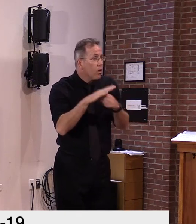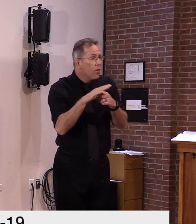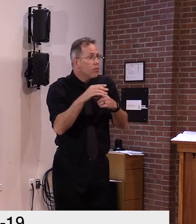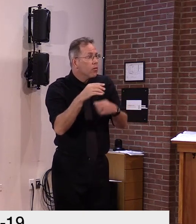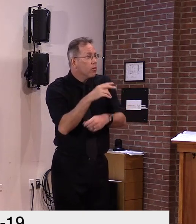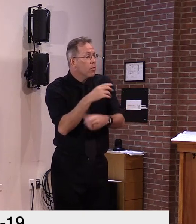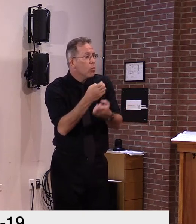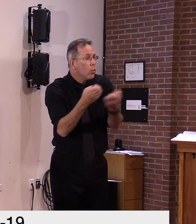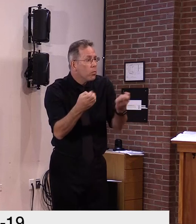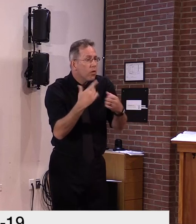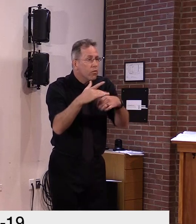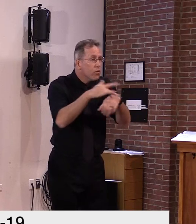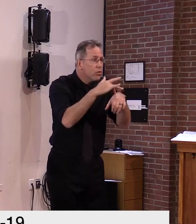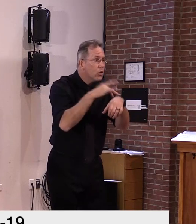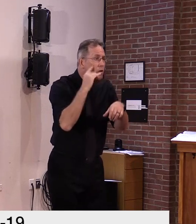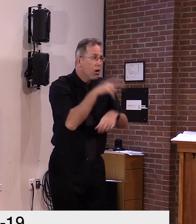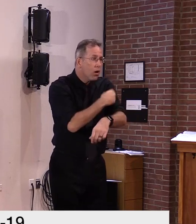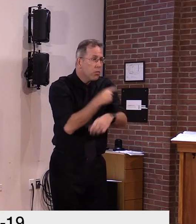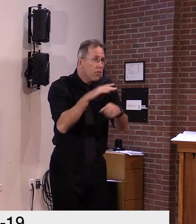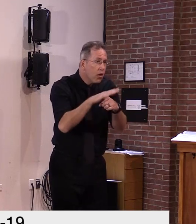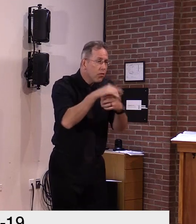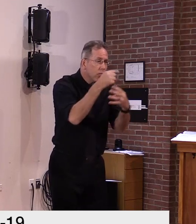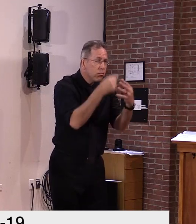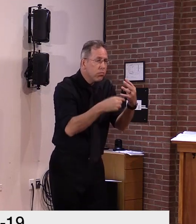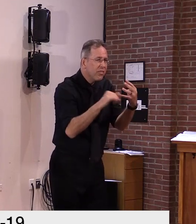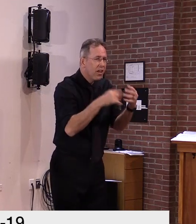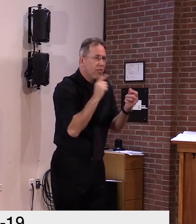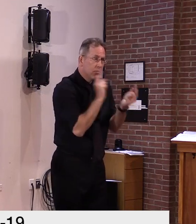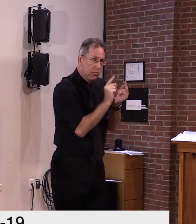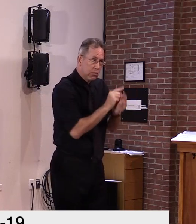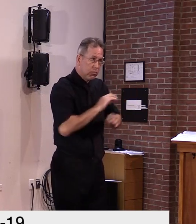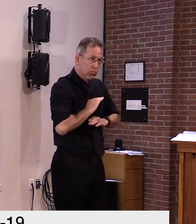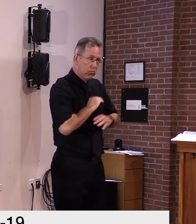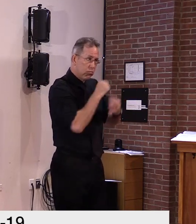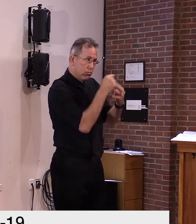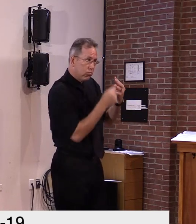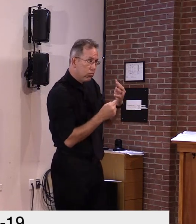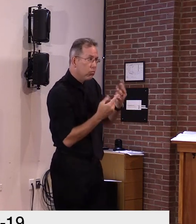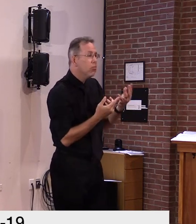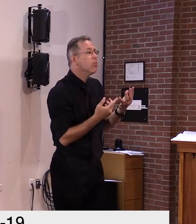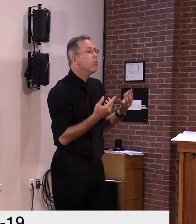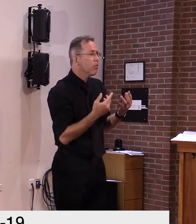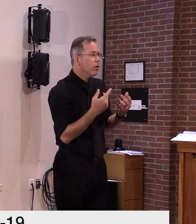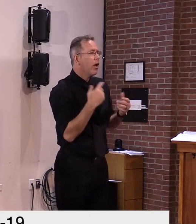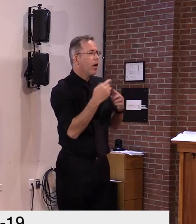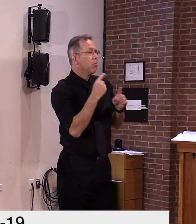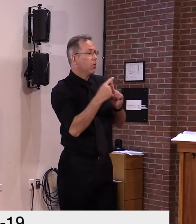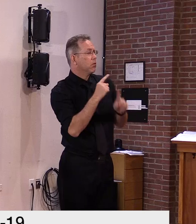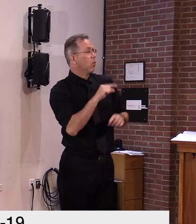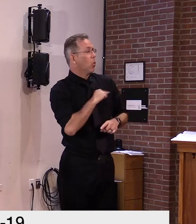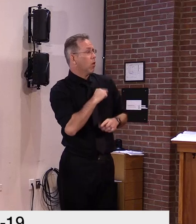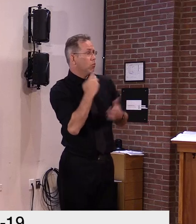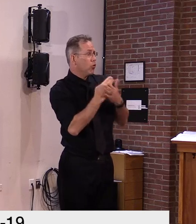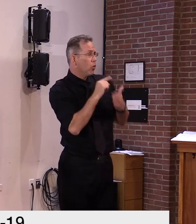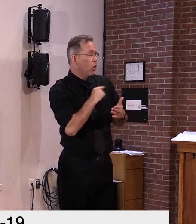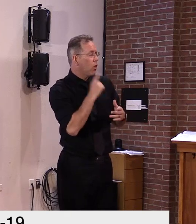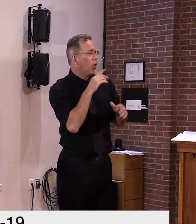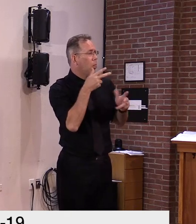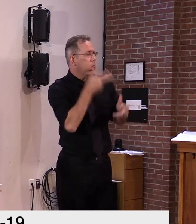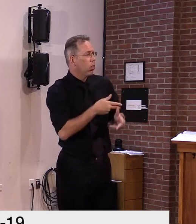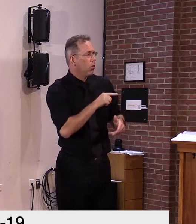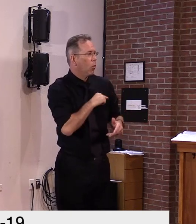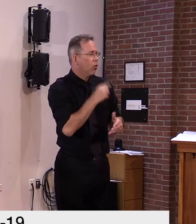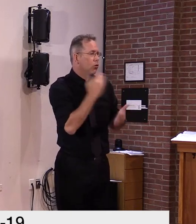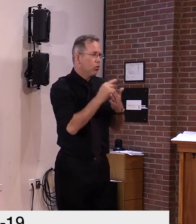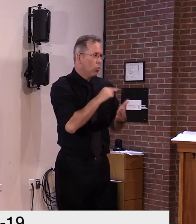So affordability is a major part of what we're looking at as we look forward in what I would say is